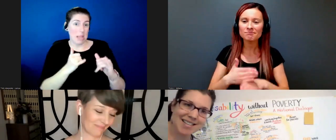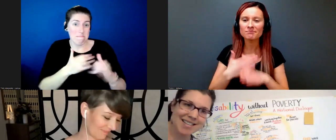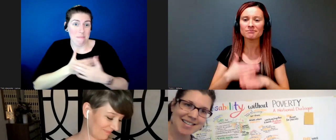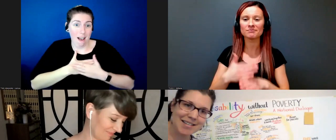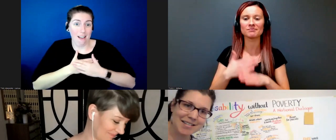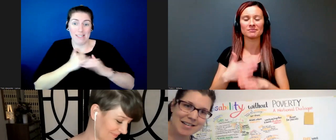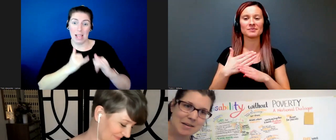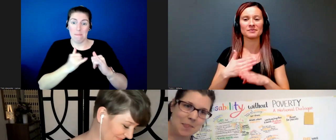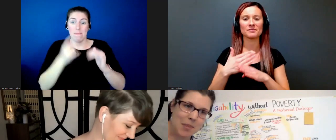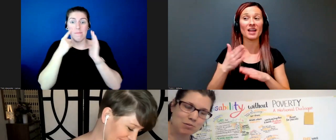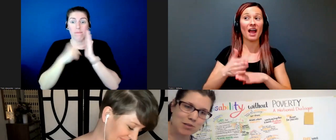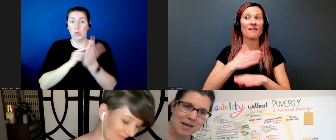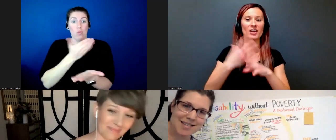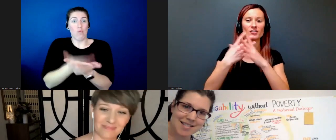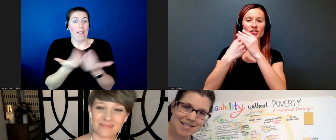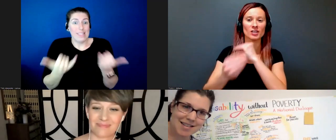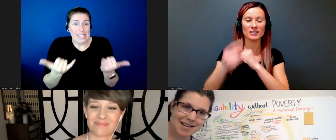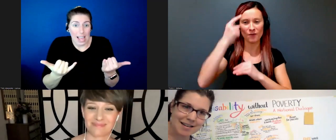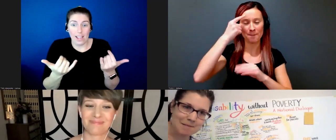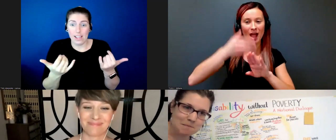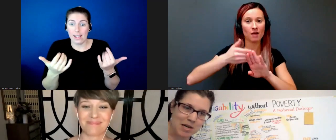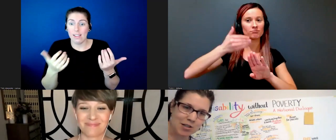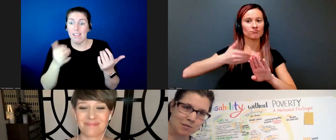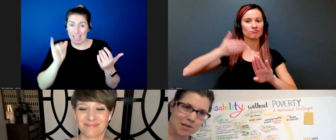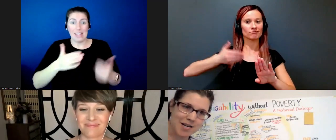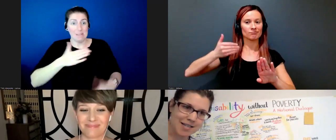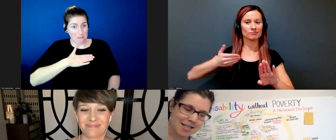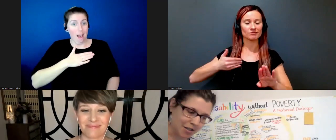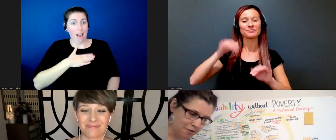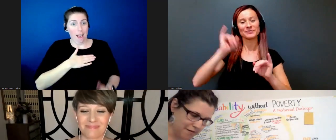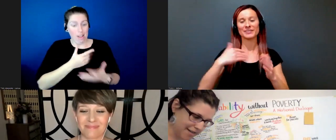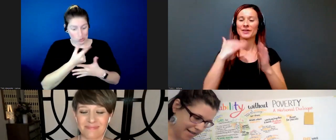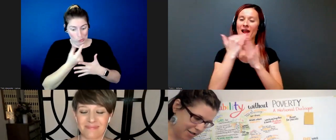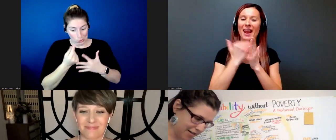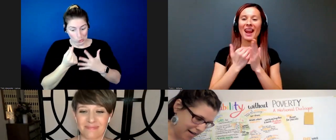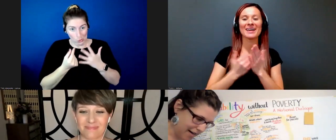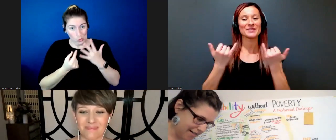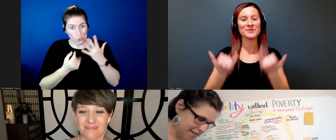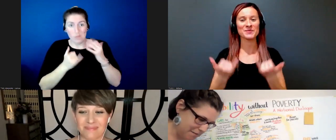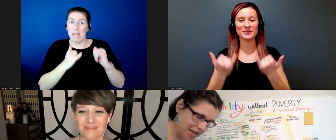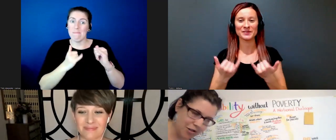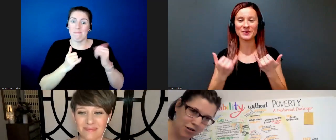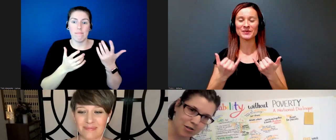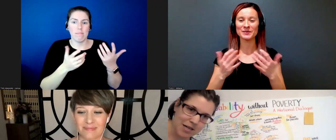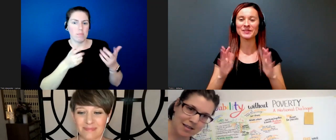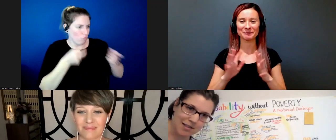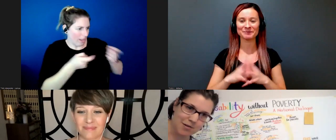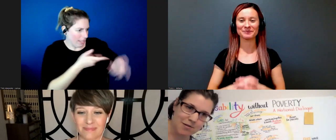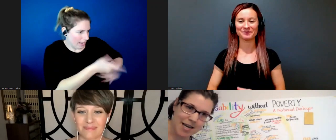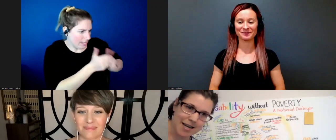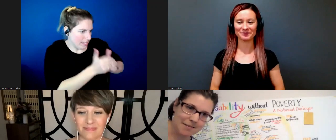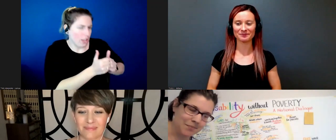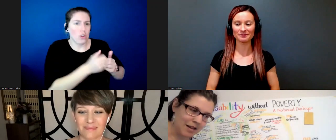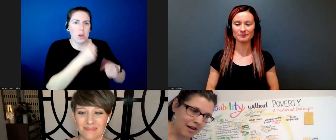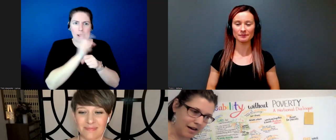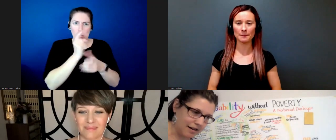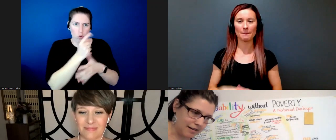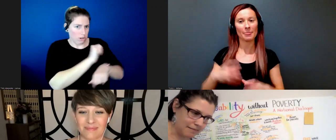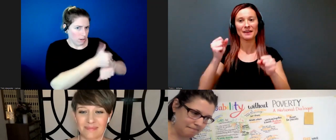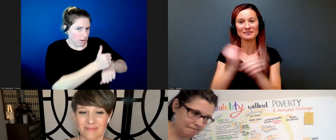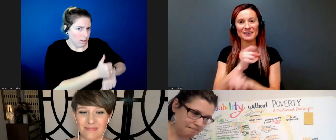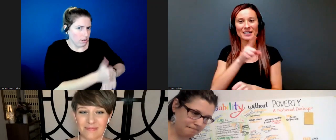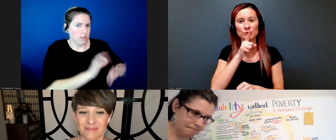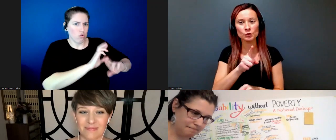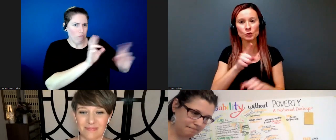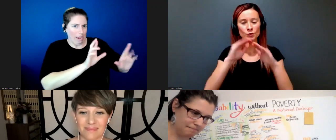today. This was my list in so many ways, the co-regulation and making sure so many things are okay.